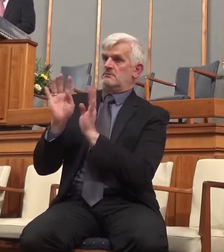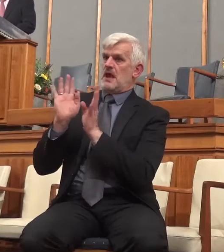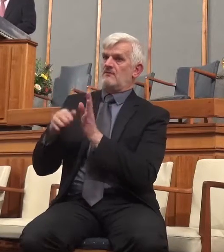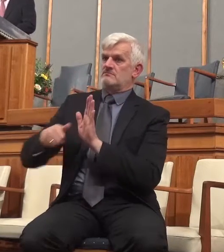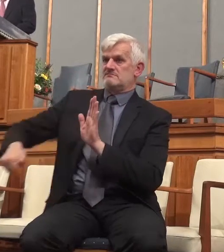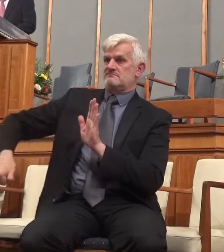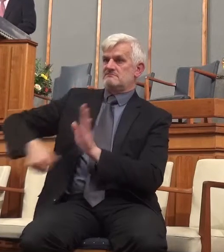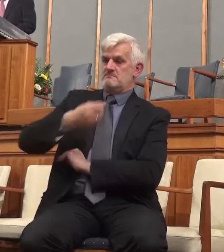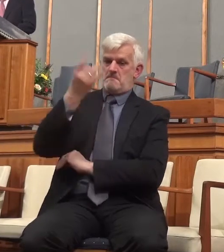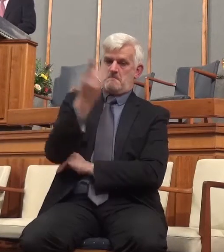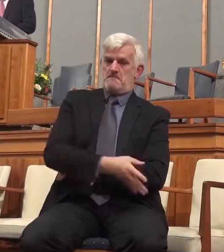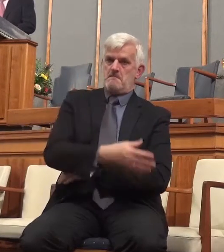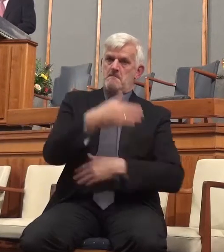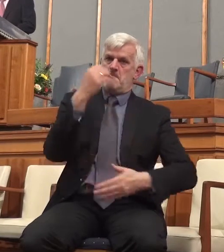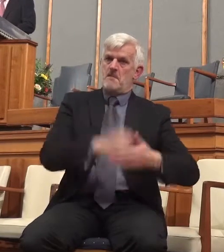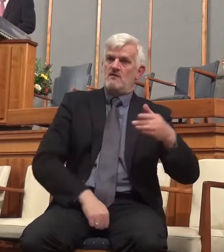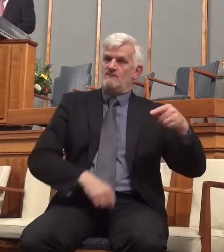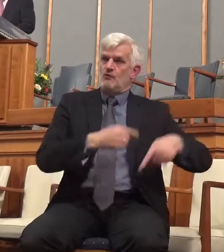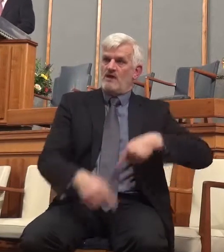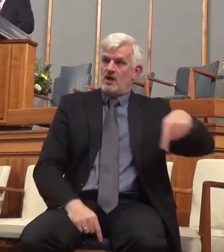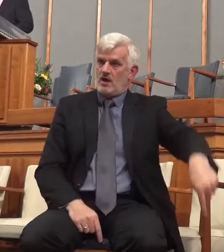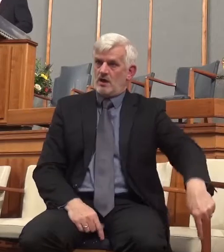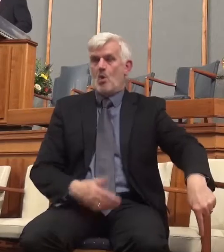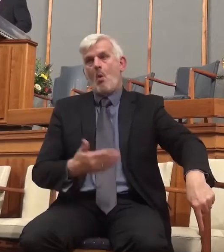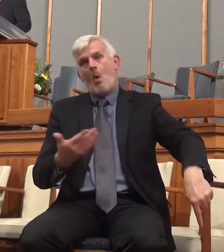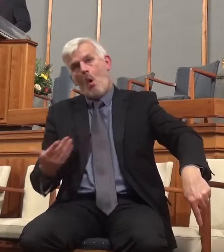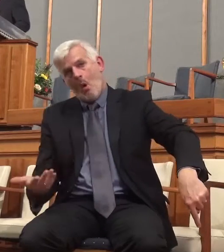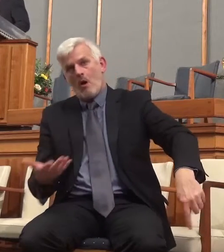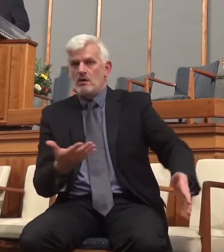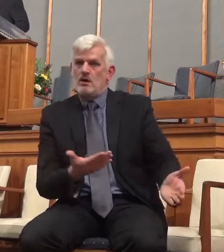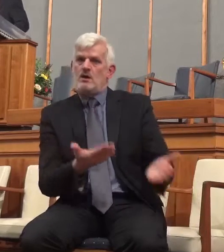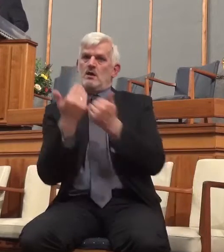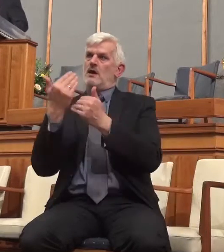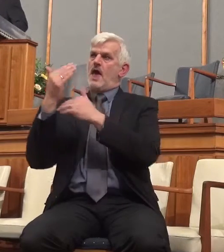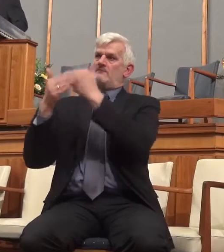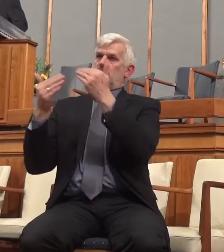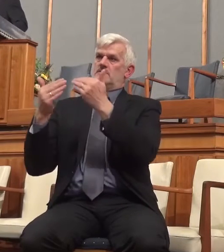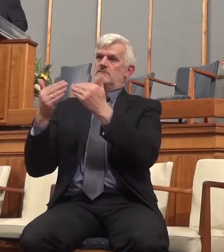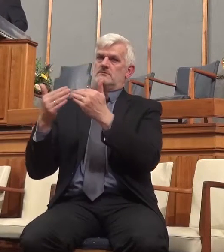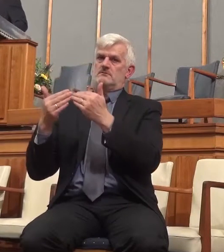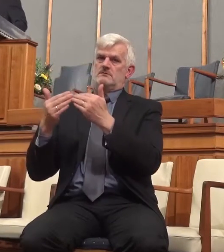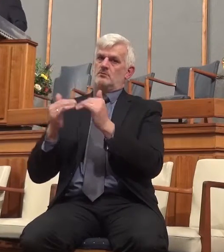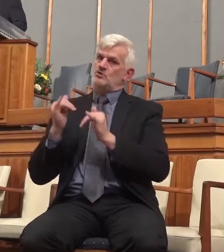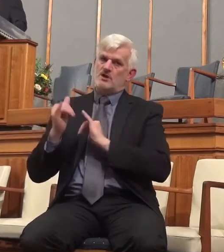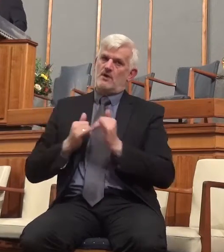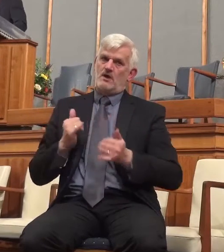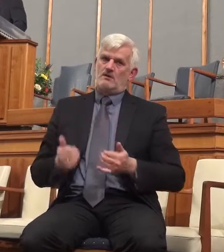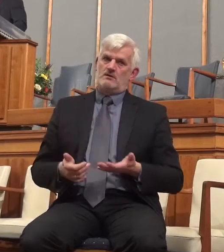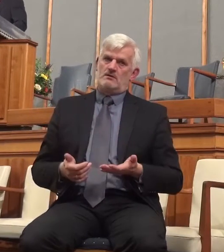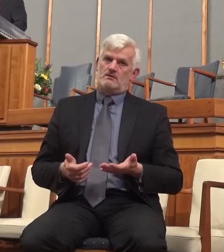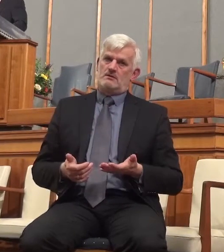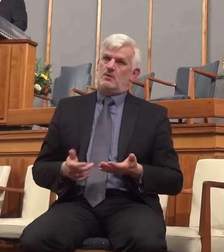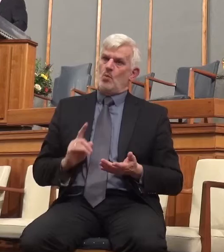presence to punishment everlastingly or received into heaven and glory. Only the book of